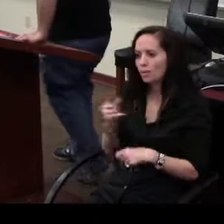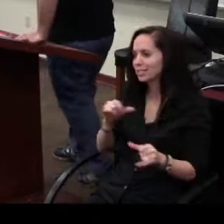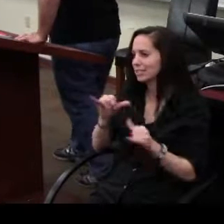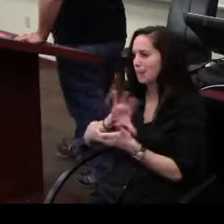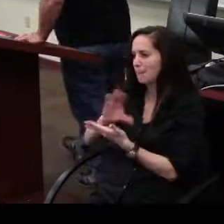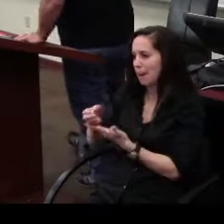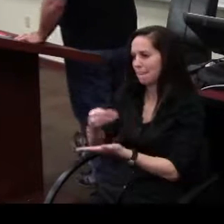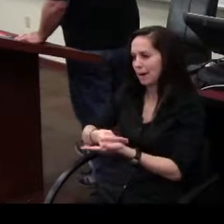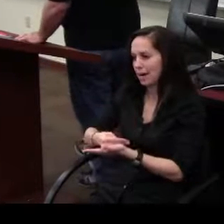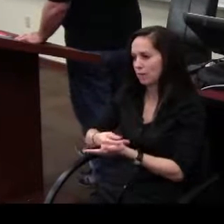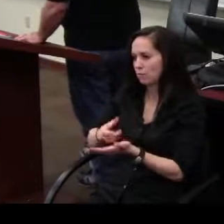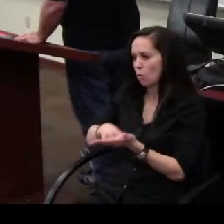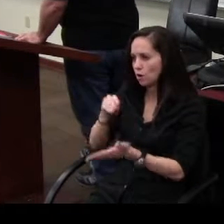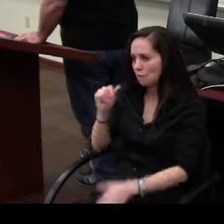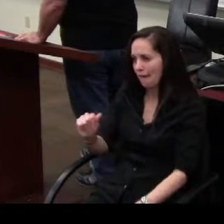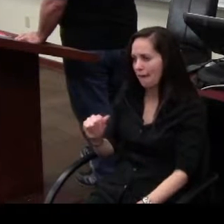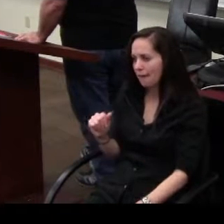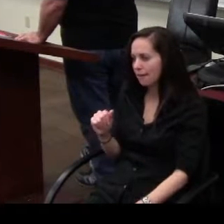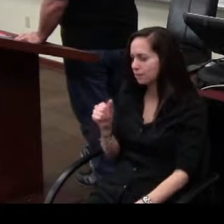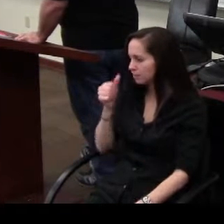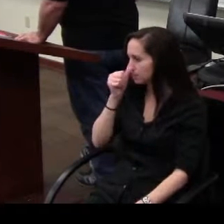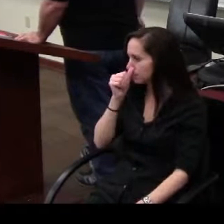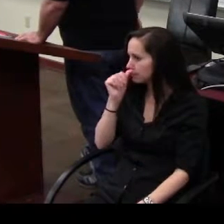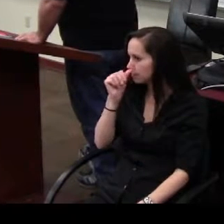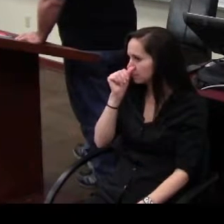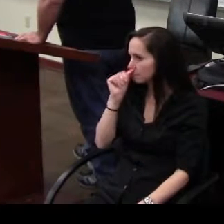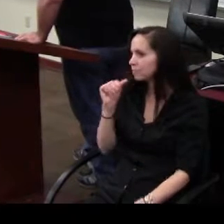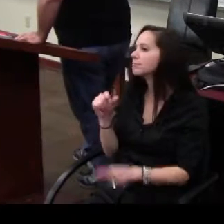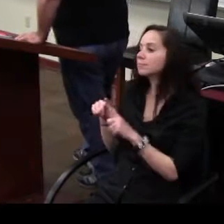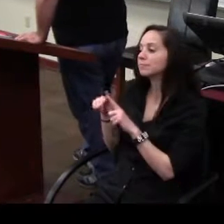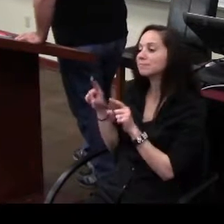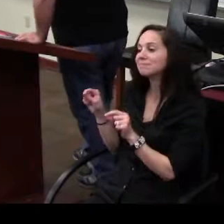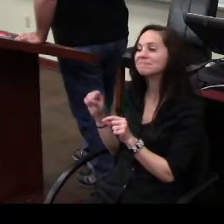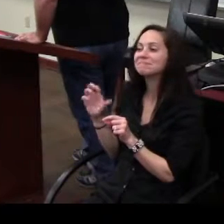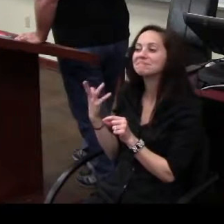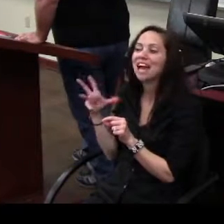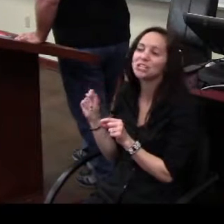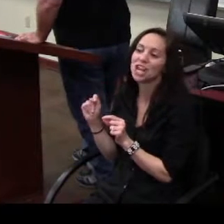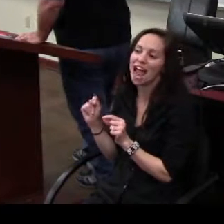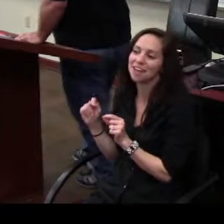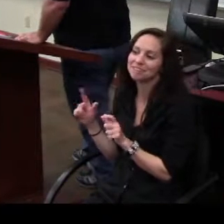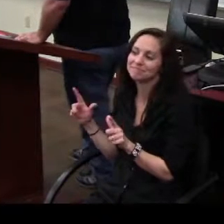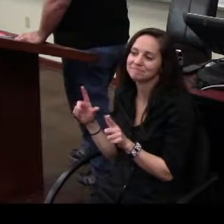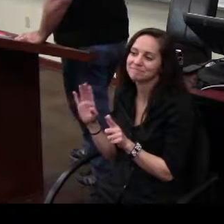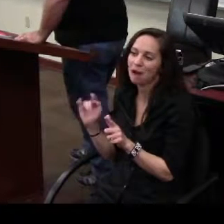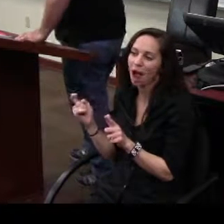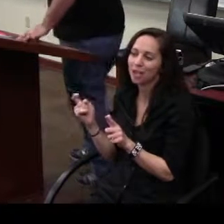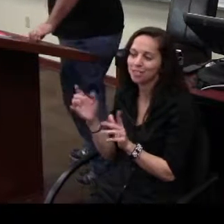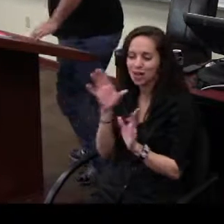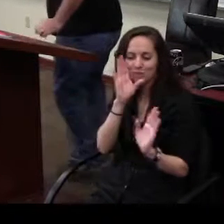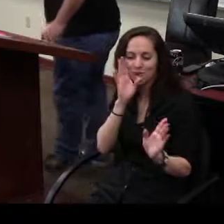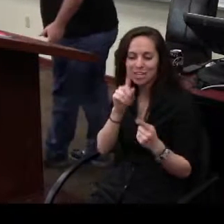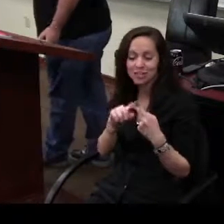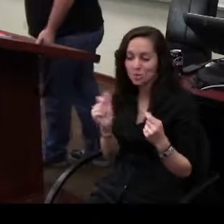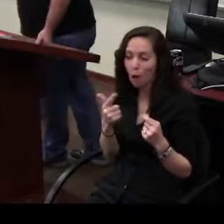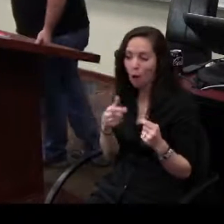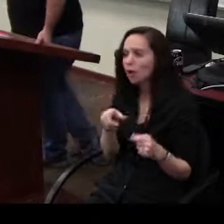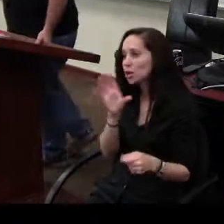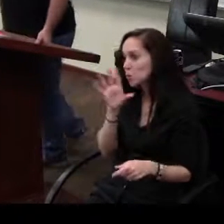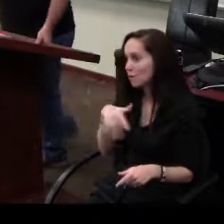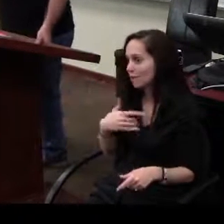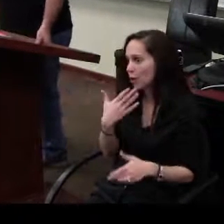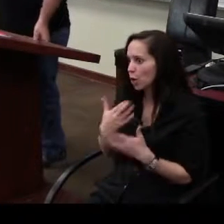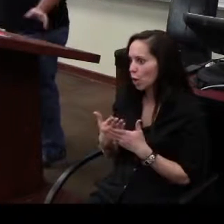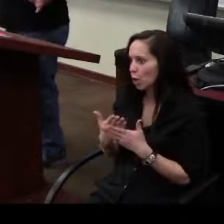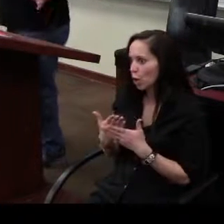right? The other thing it does is, you have a chat box over here. Greetings to all. Won't you feel real good when you're